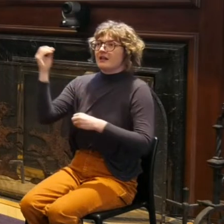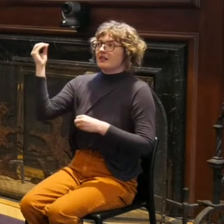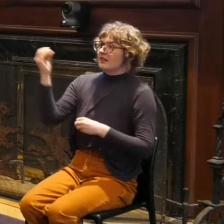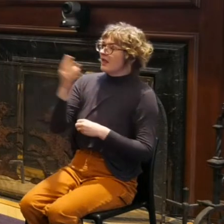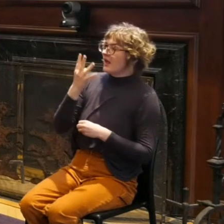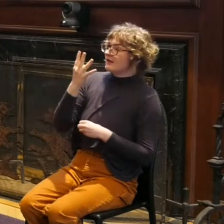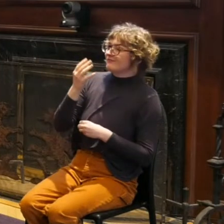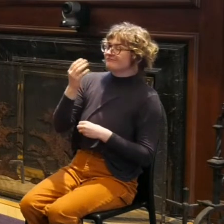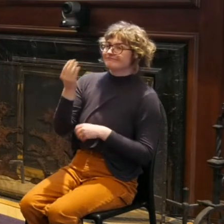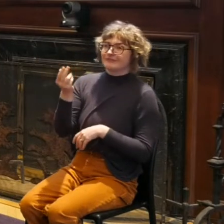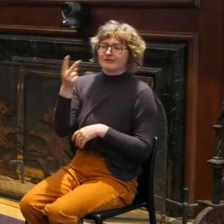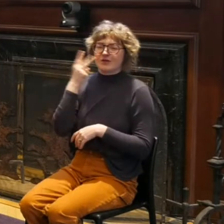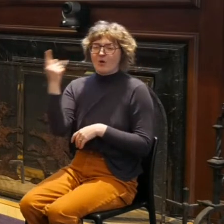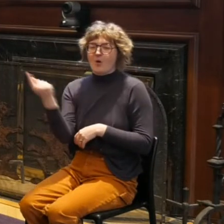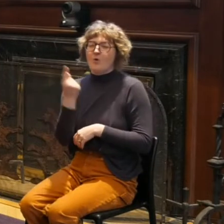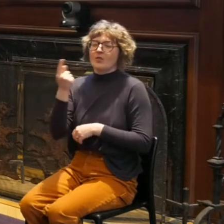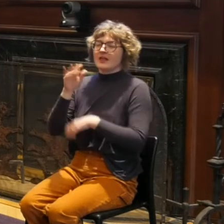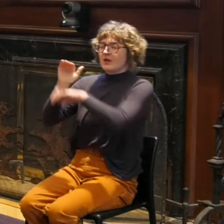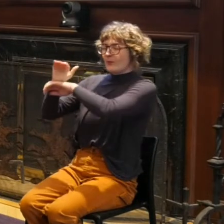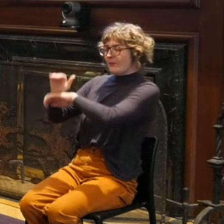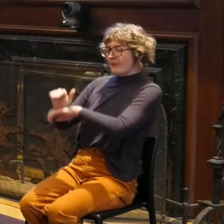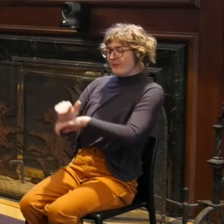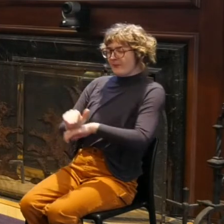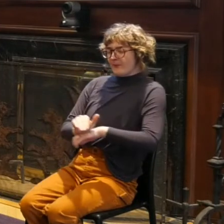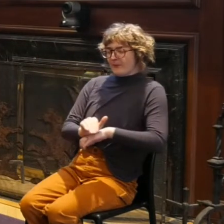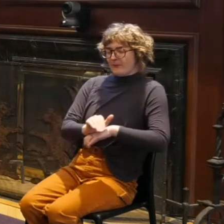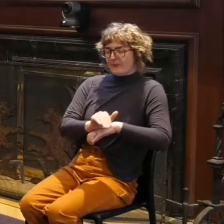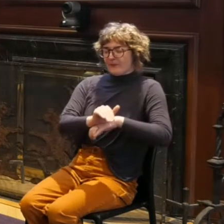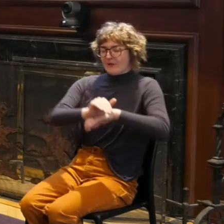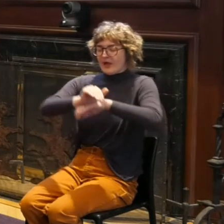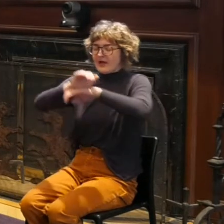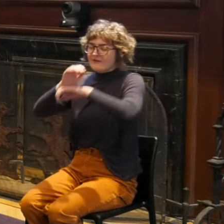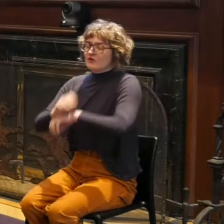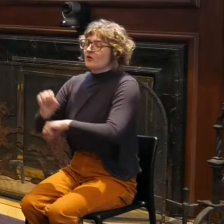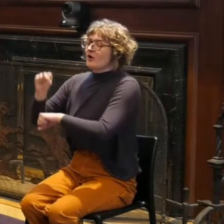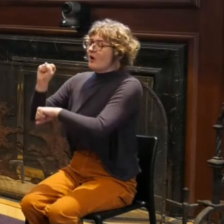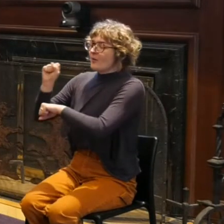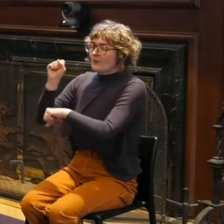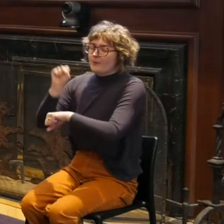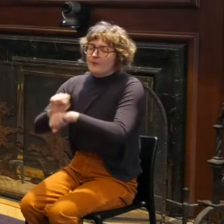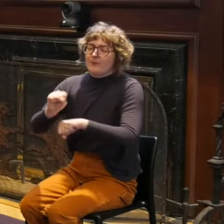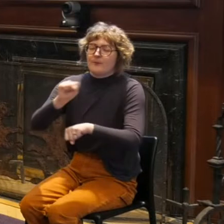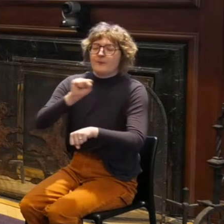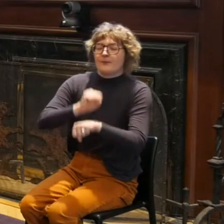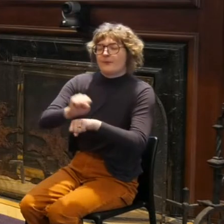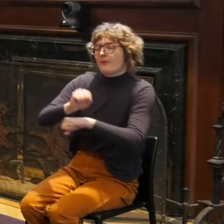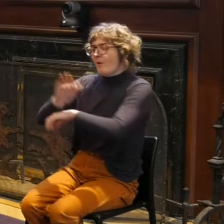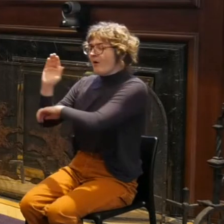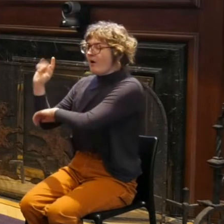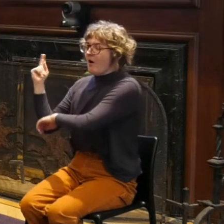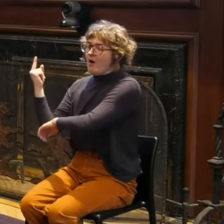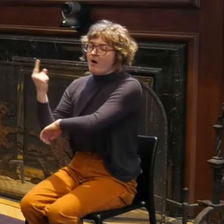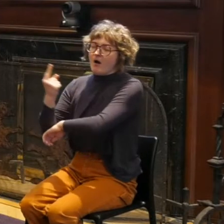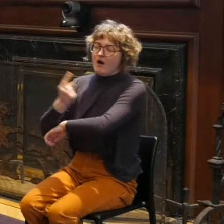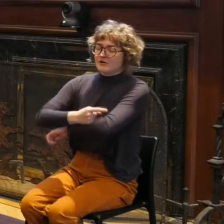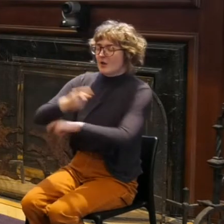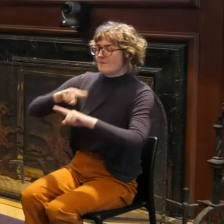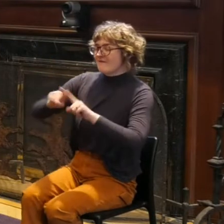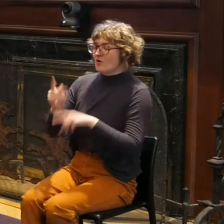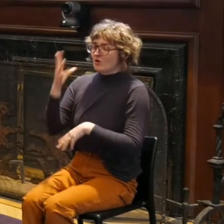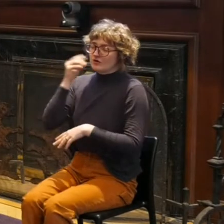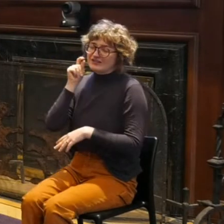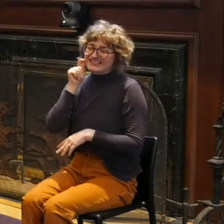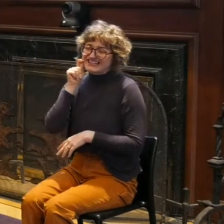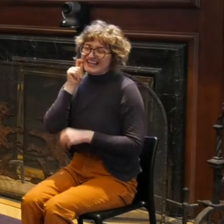saw her only in the darkness after a day kneeling in the fields and in the pre-dawn blackness before her skin could begin